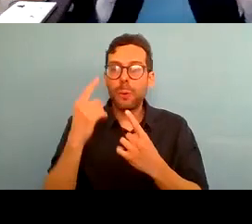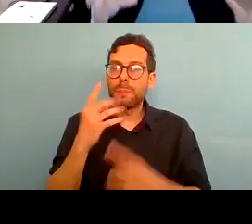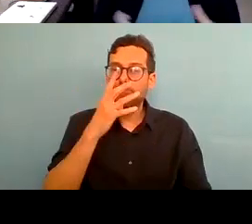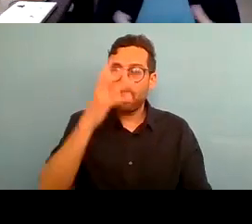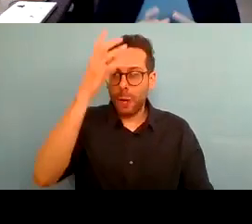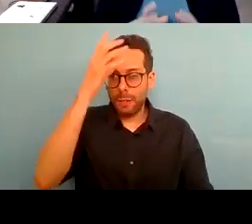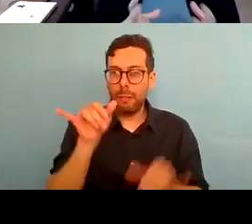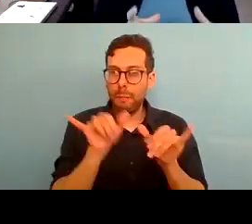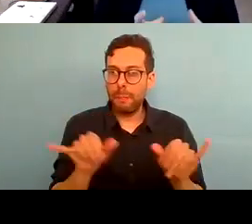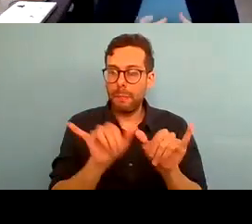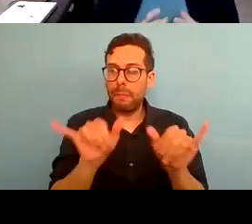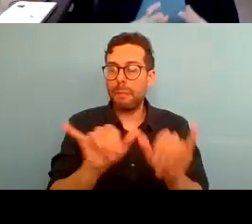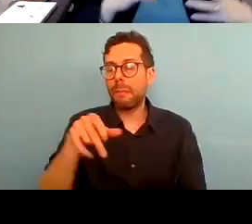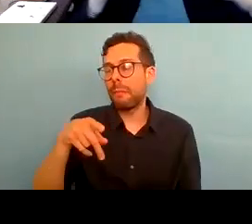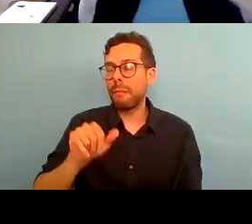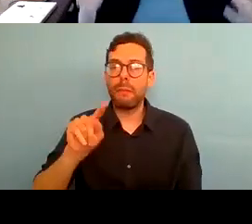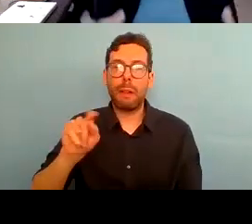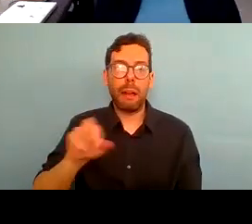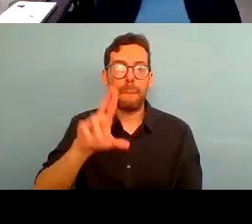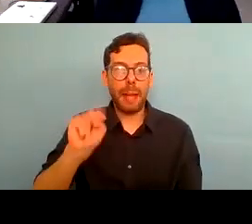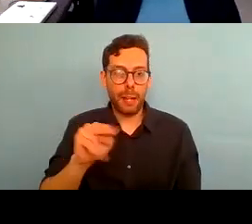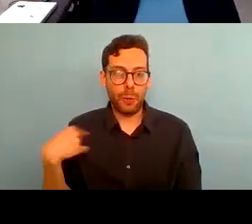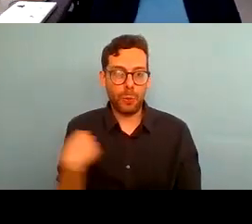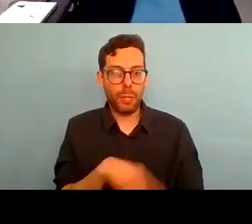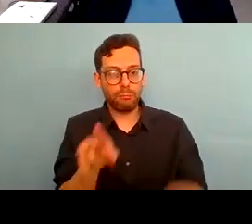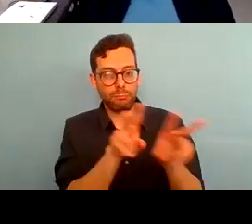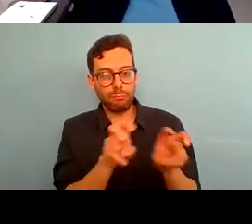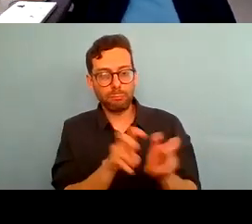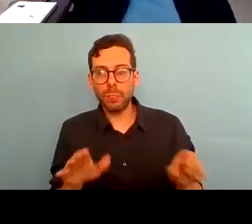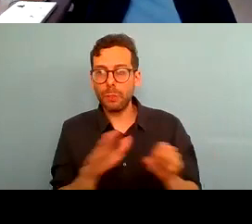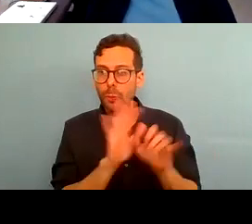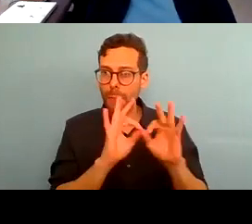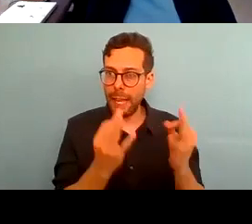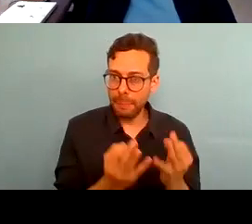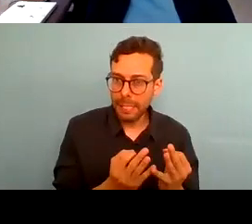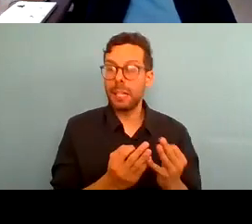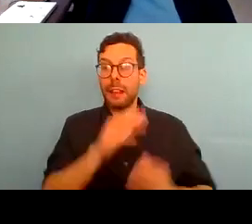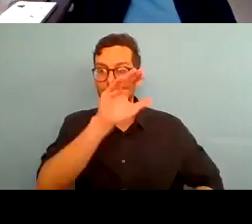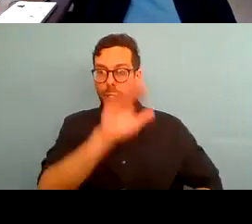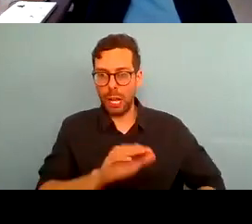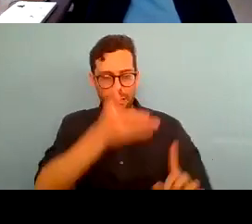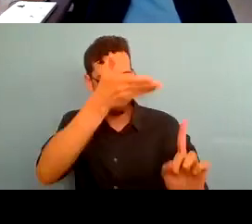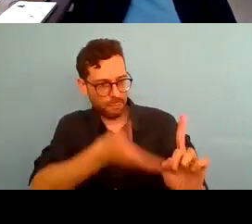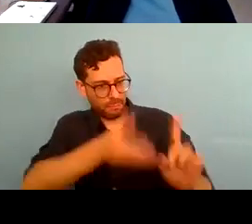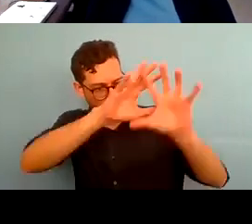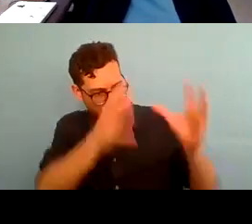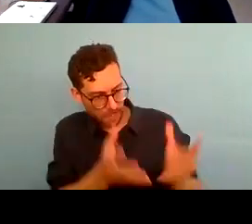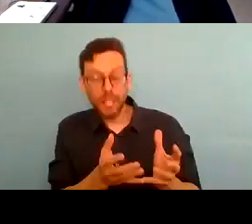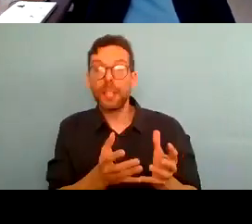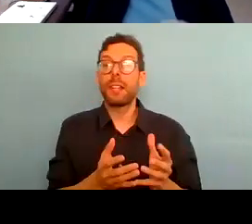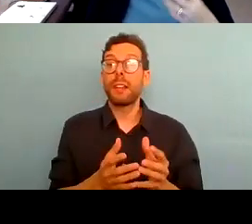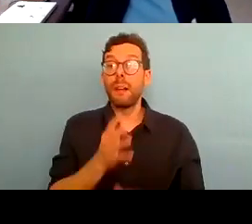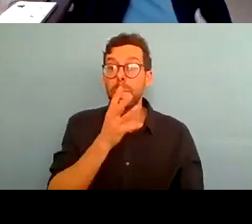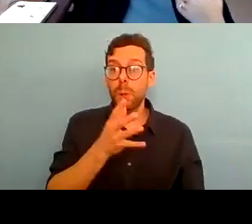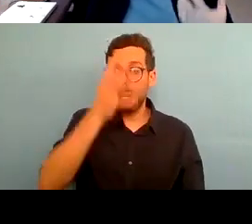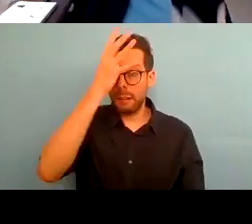we're looking at the whole family, we're looking at the whole child, right? So parental patterns can be very, very, very important